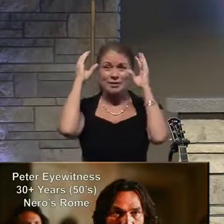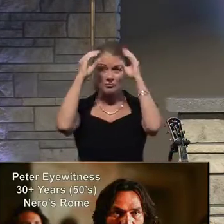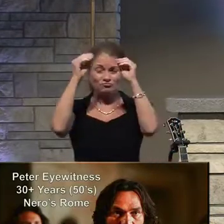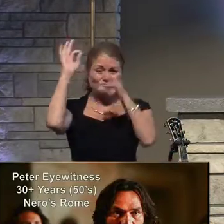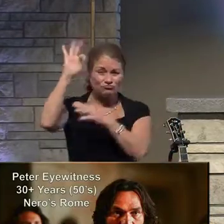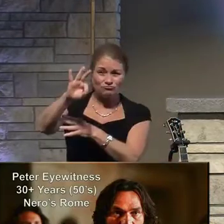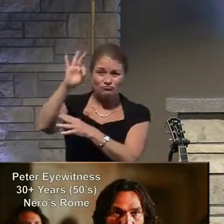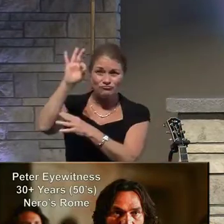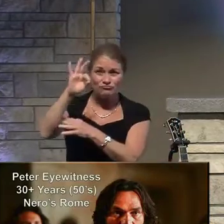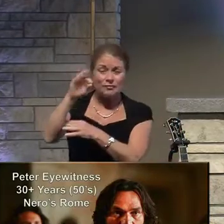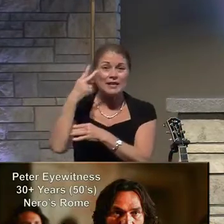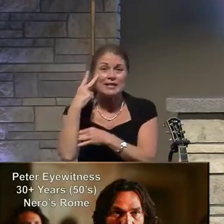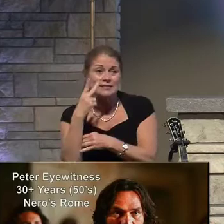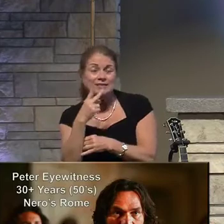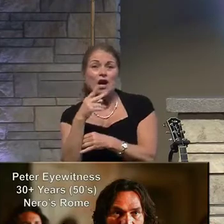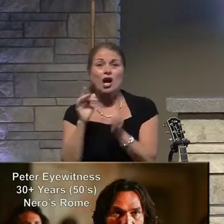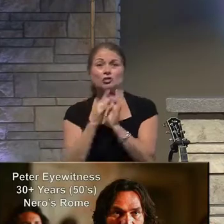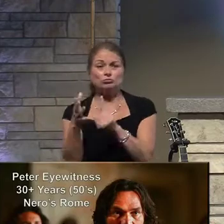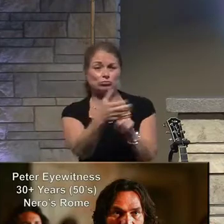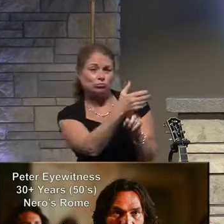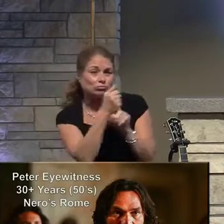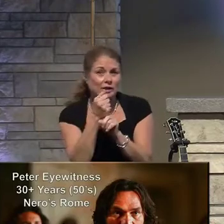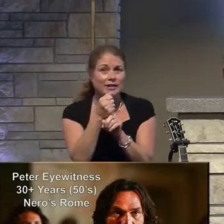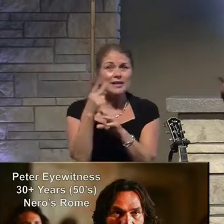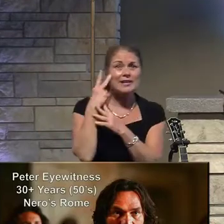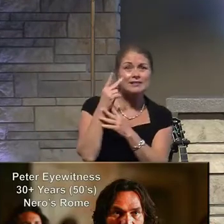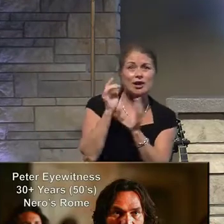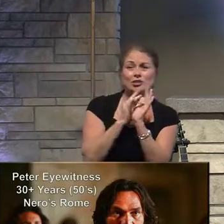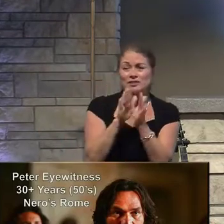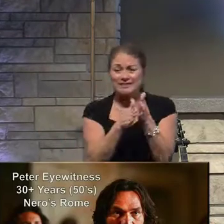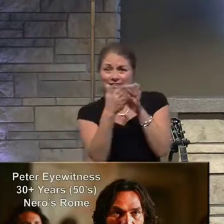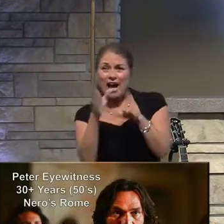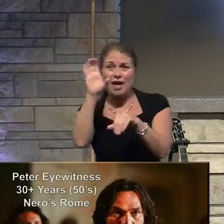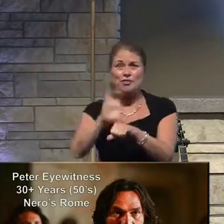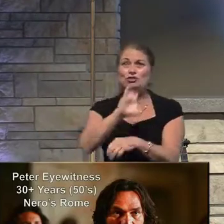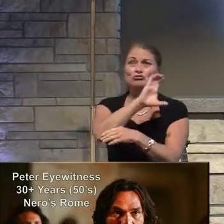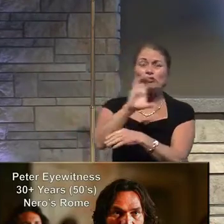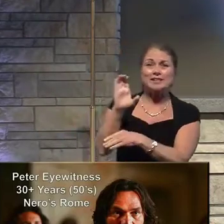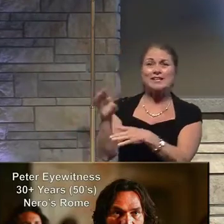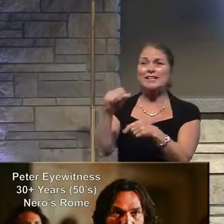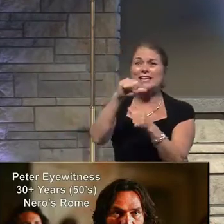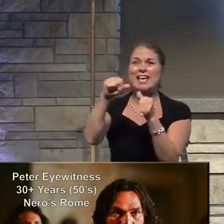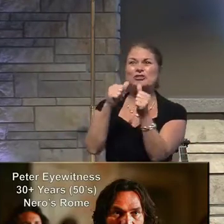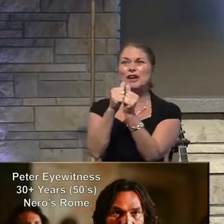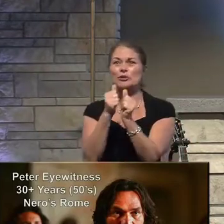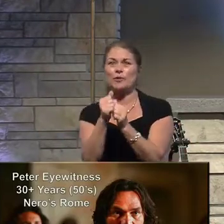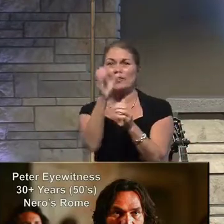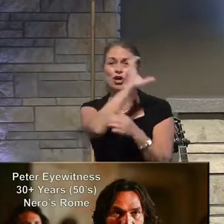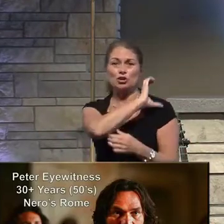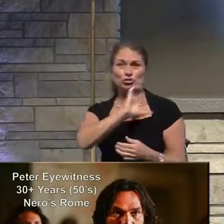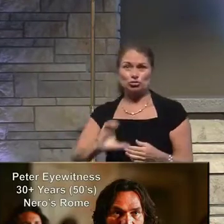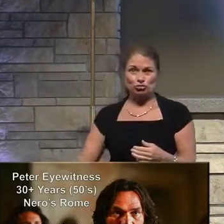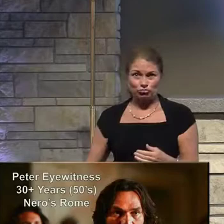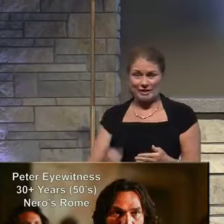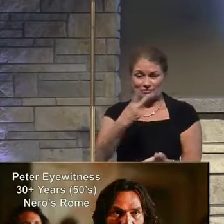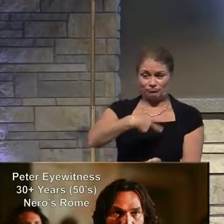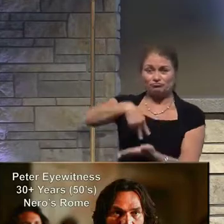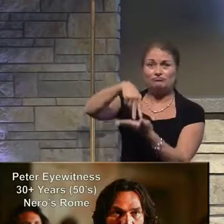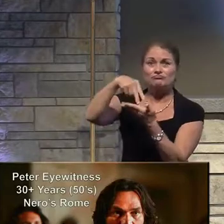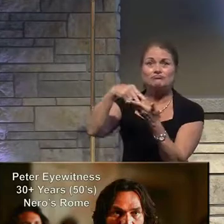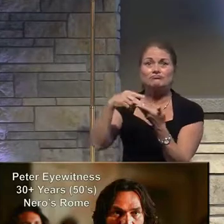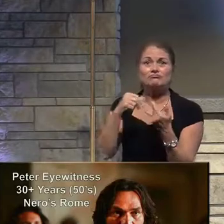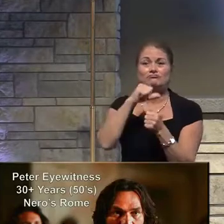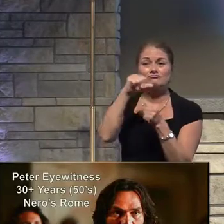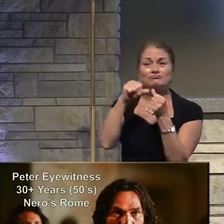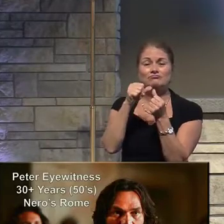Jesus arrested. He saw Jesus die upon the cross, and he interacted with the resurrected Christ. For 30 years after